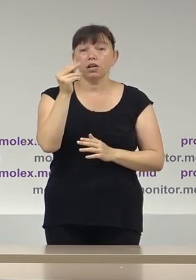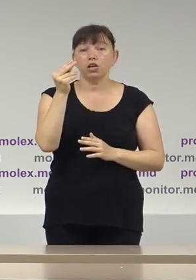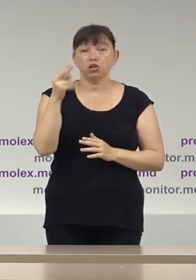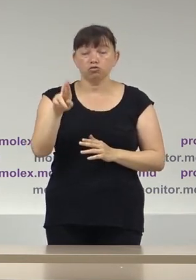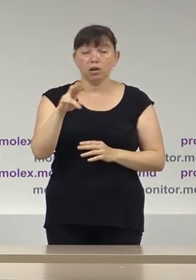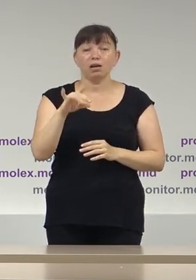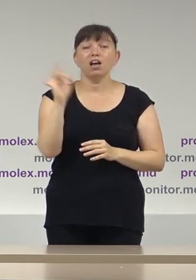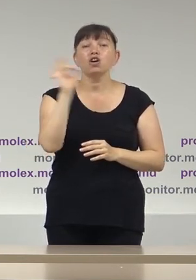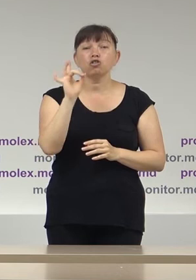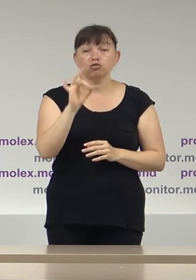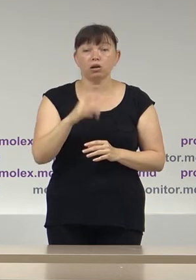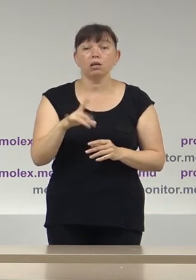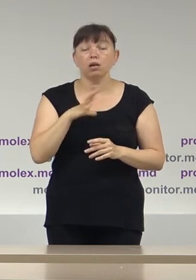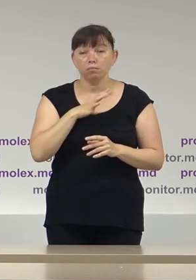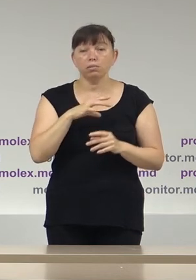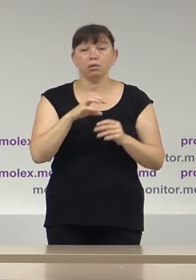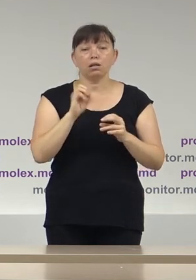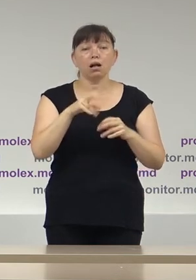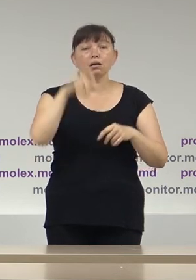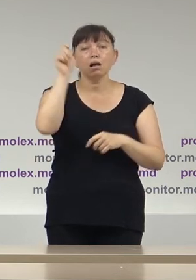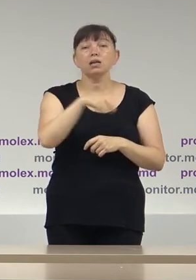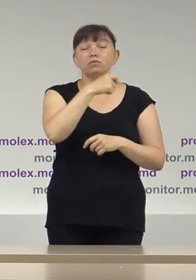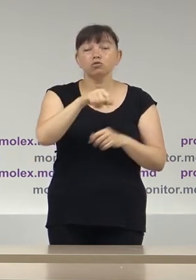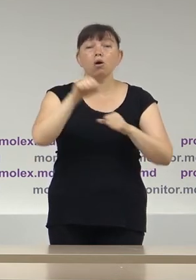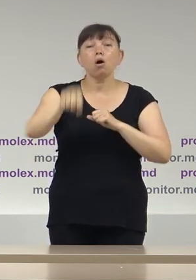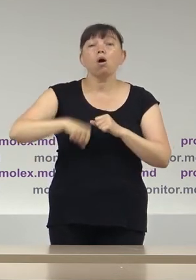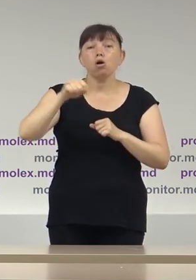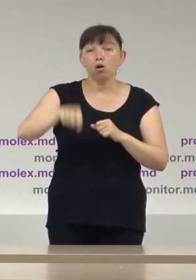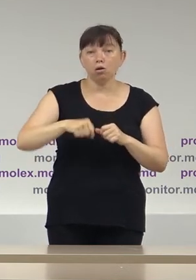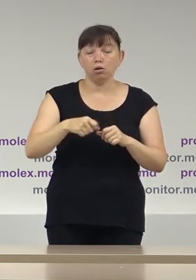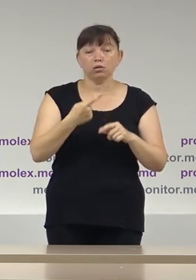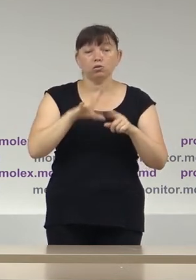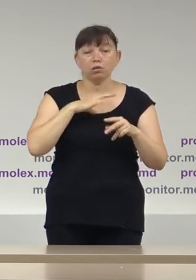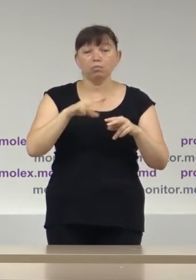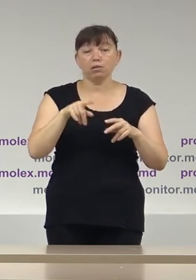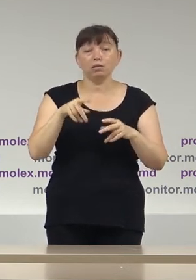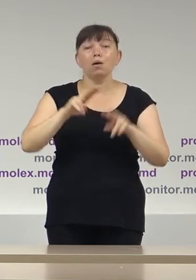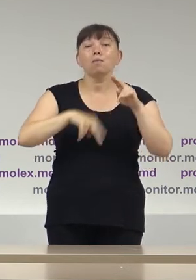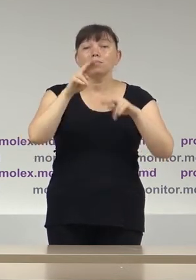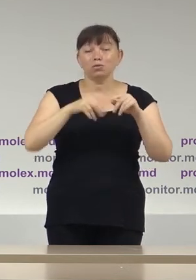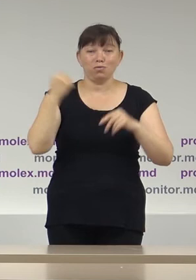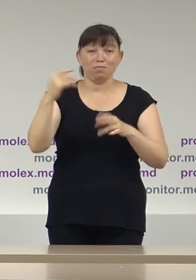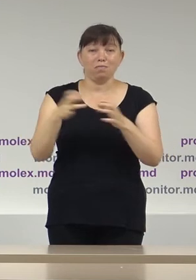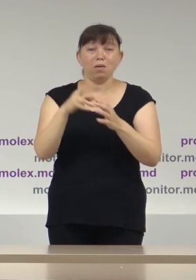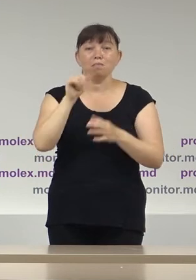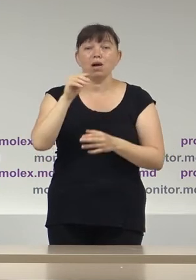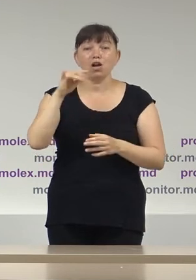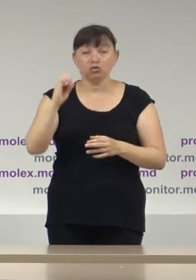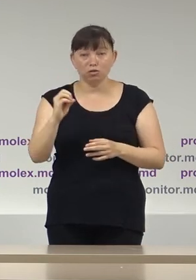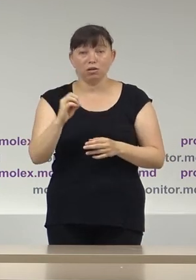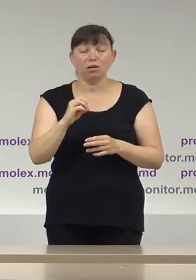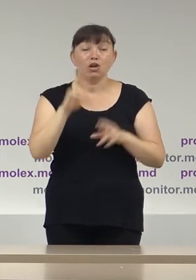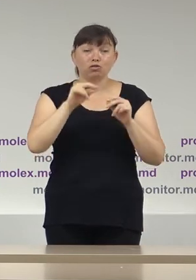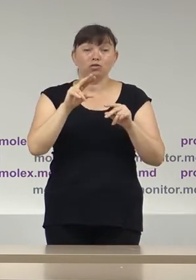about the case from Recha village, Rishkan district, where on June 22nd a well was qualified and